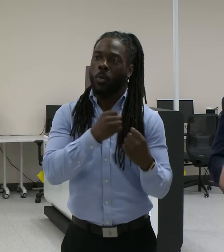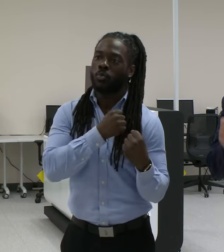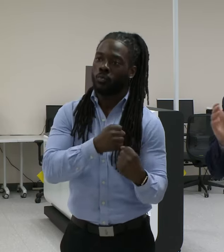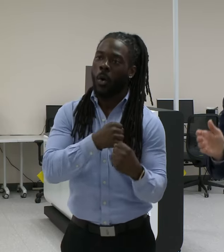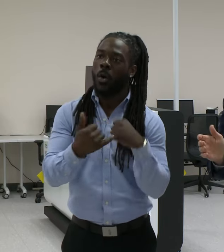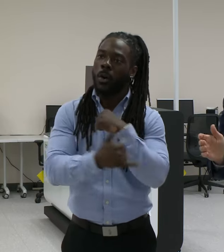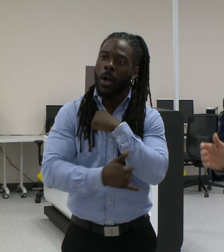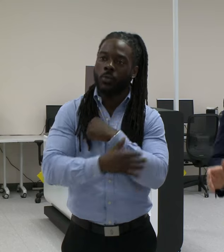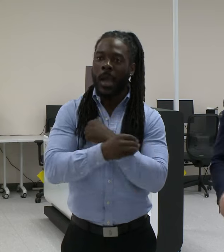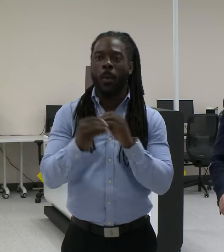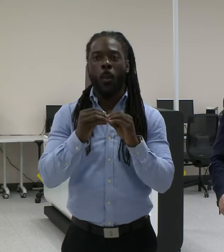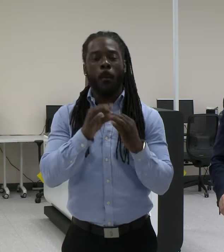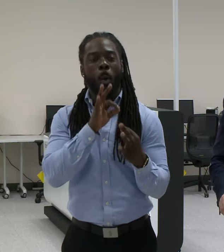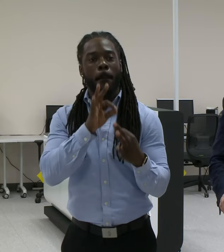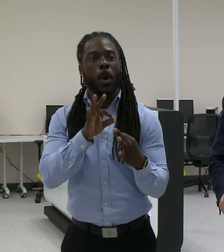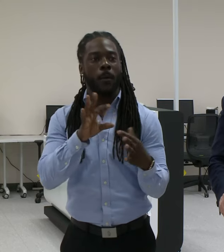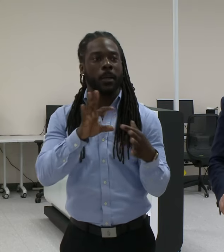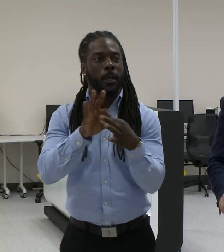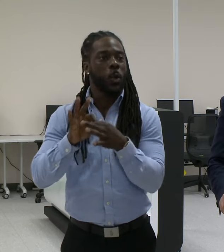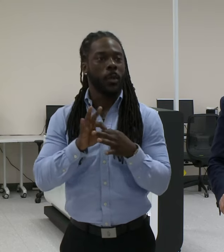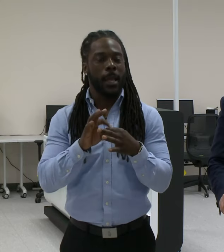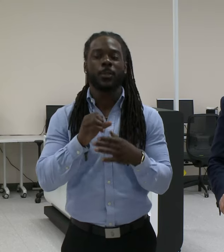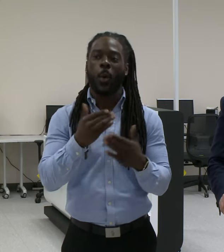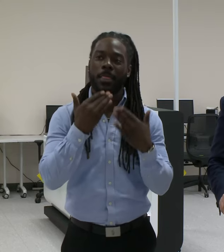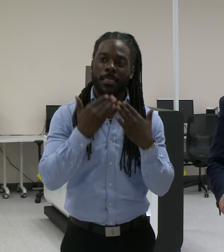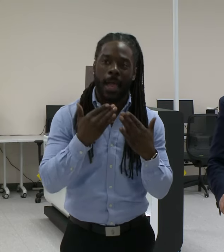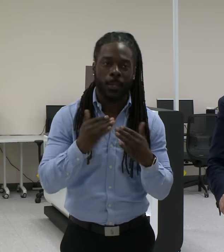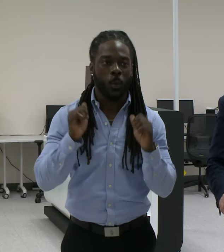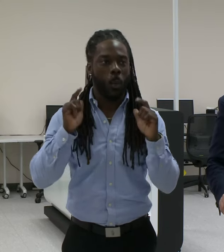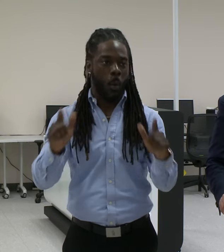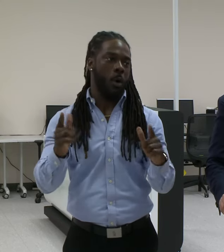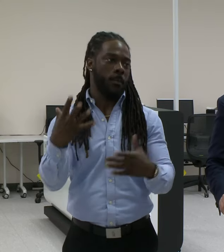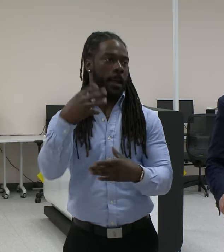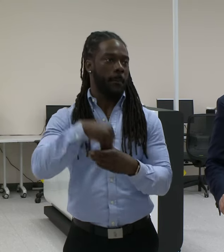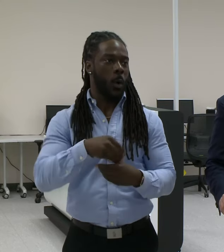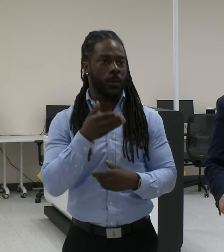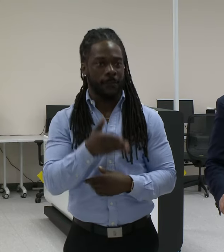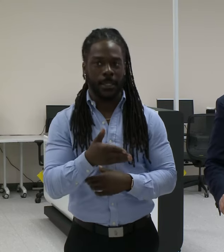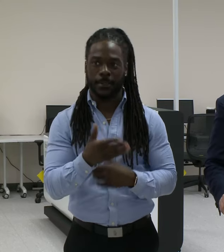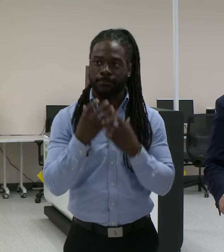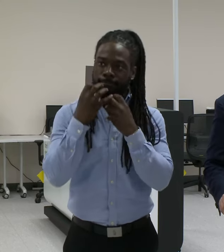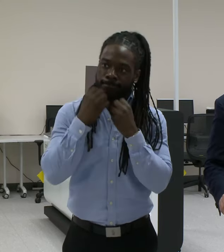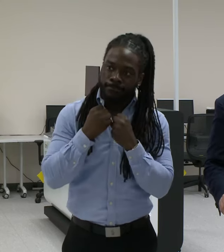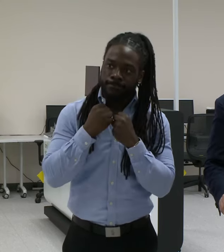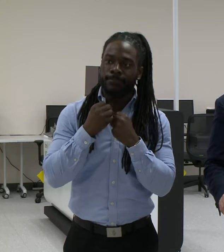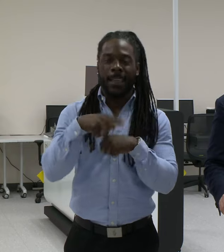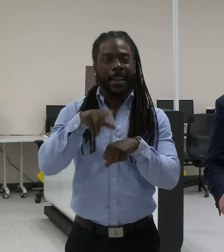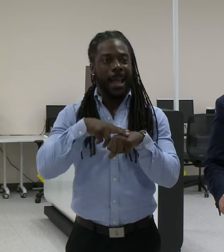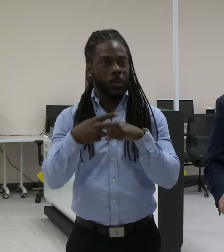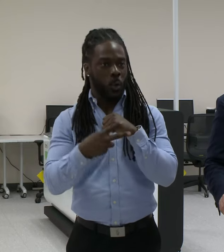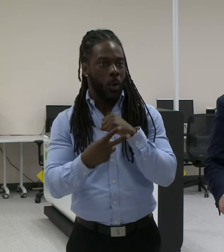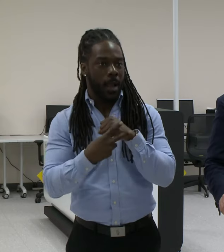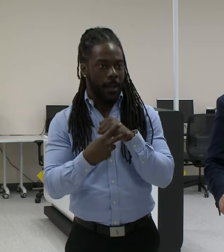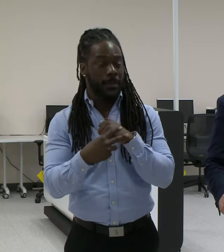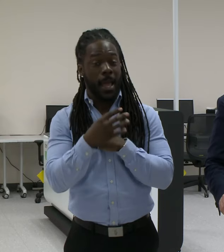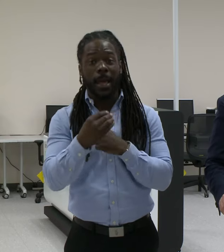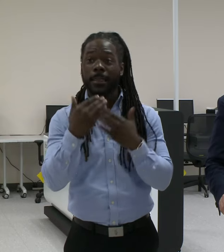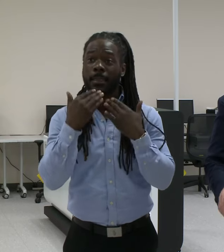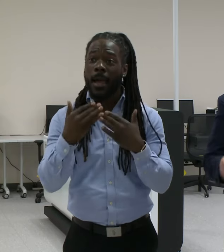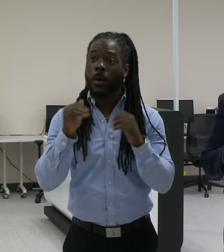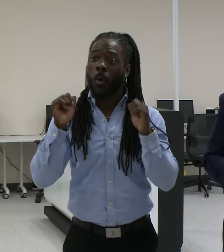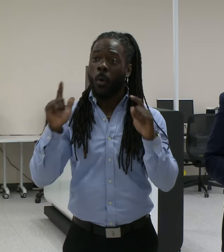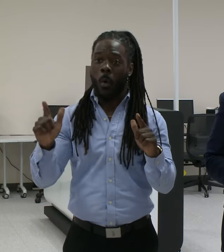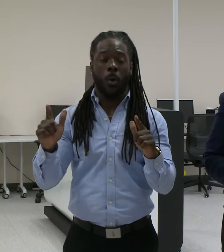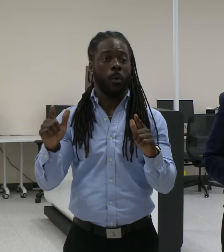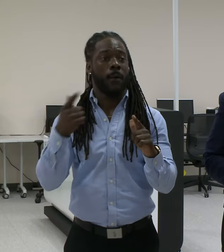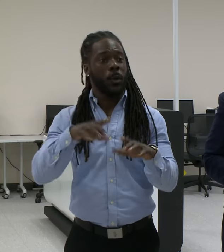country and a more perfect union. So thank you all for being part of this treasure that is the National Archives. And thank all of you